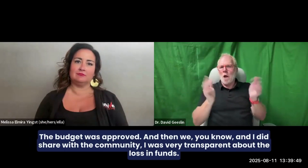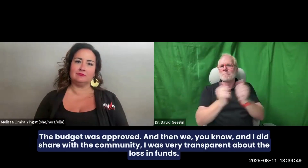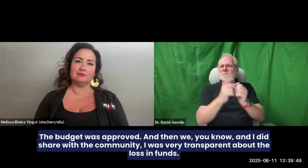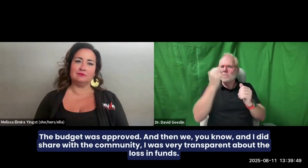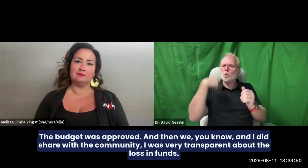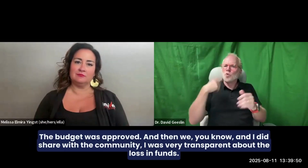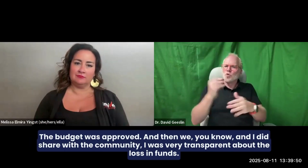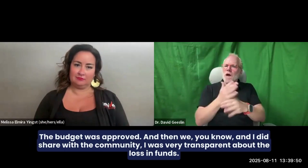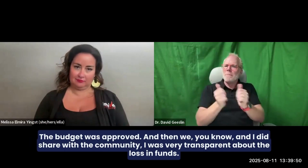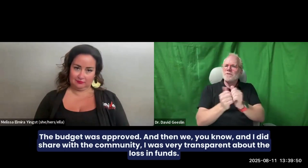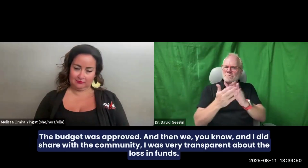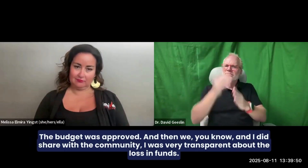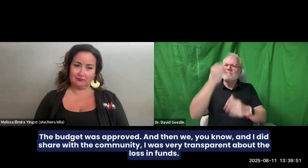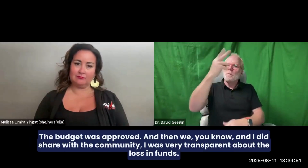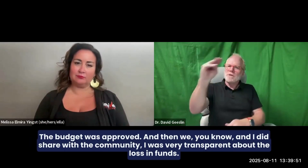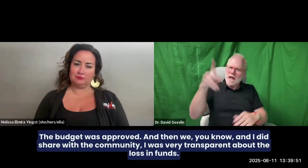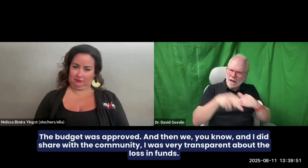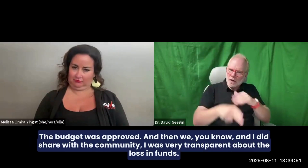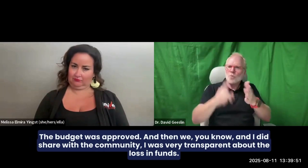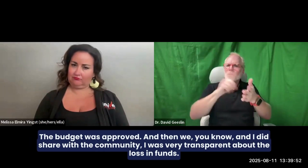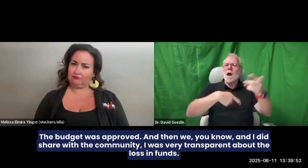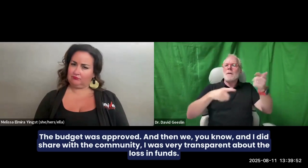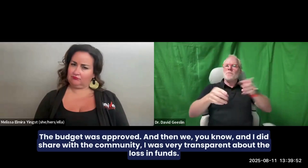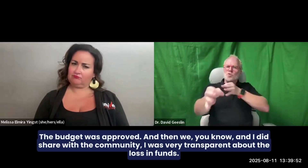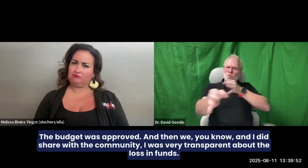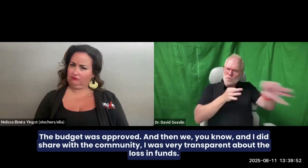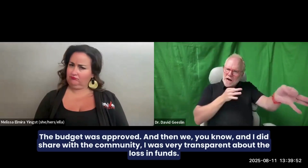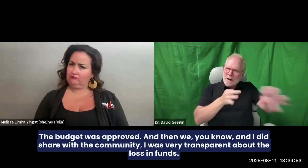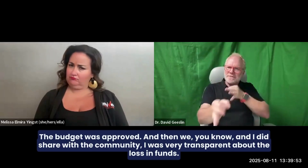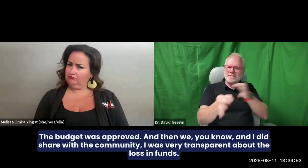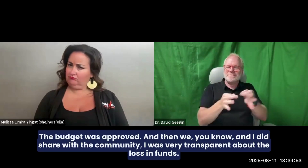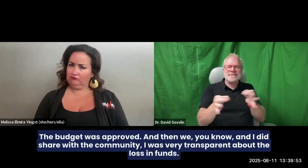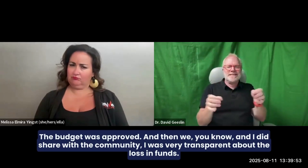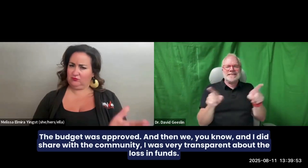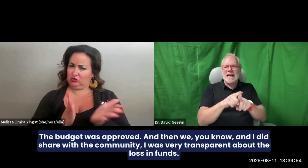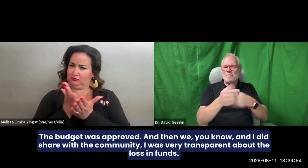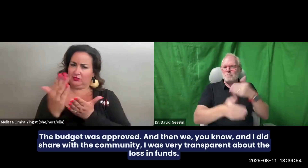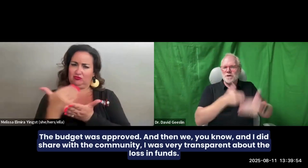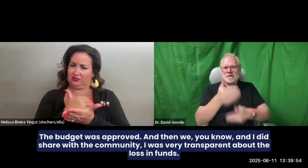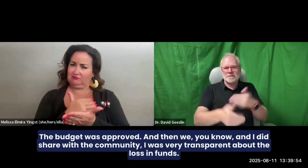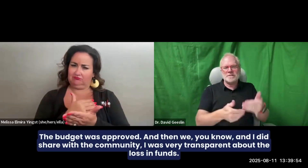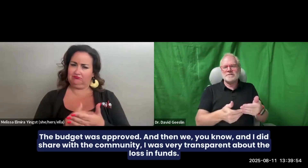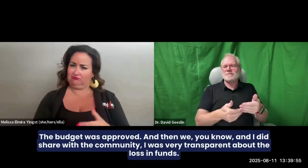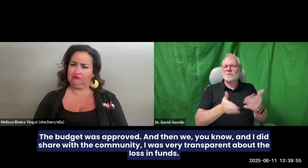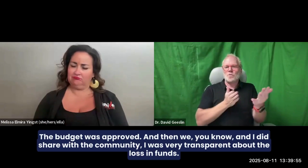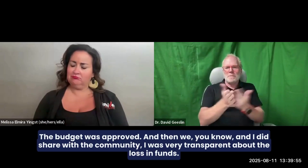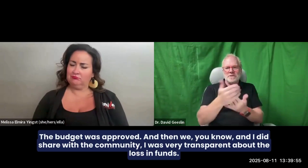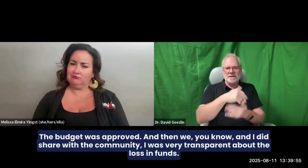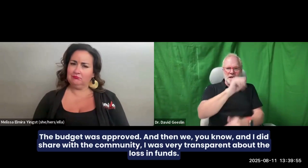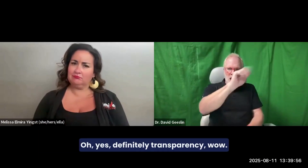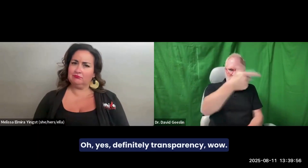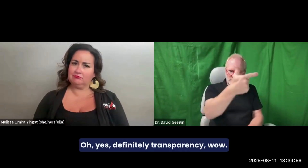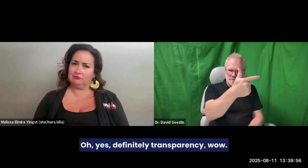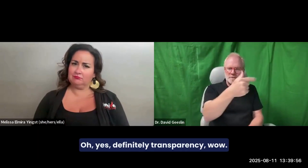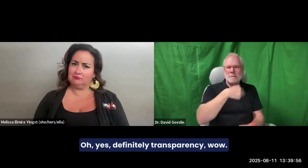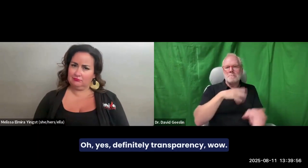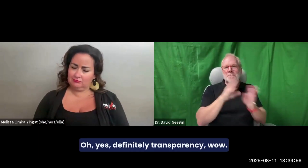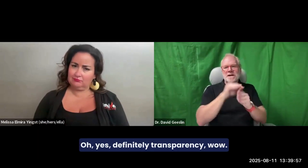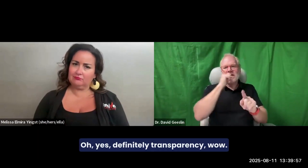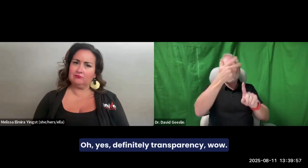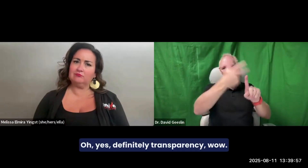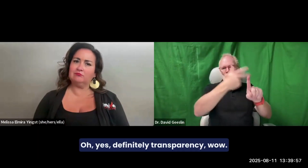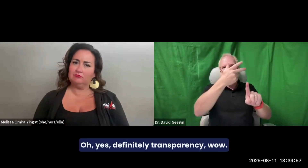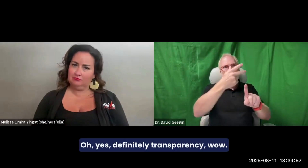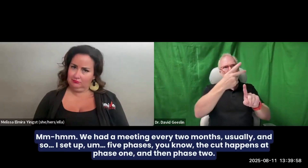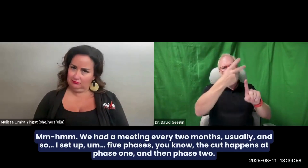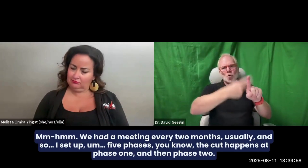was approved. And then we, and I did share with the community. I was very transparent about the loss in funds. Oh, yes,